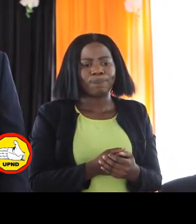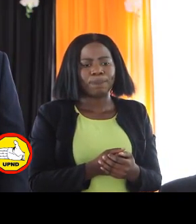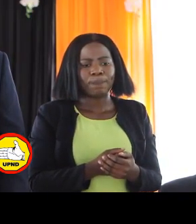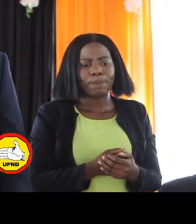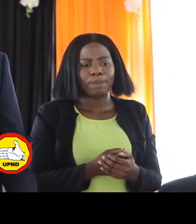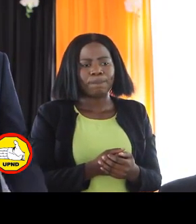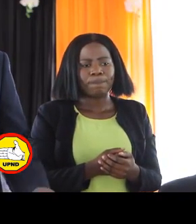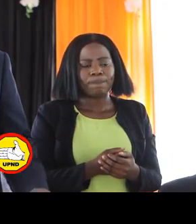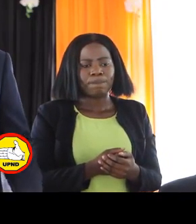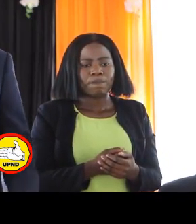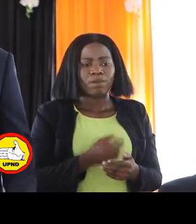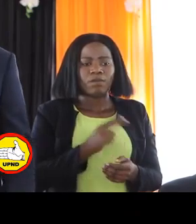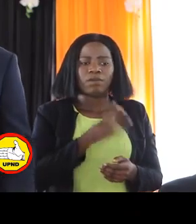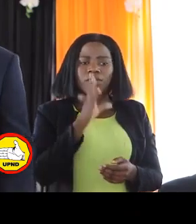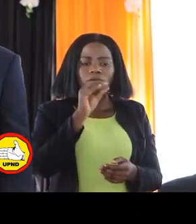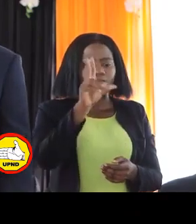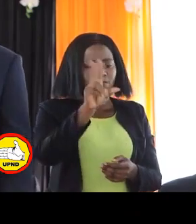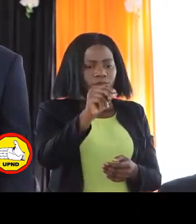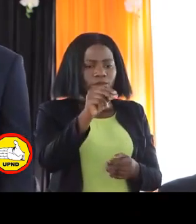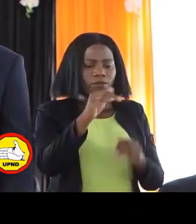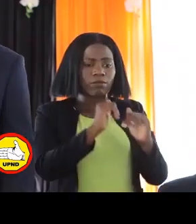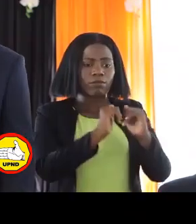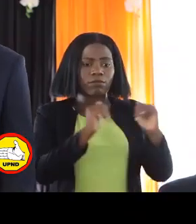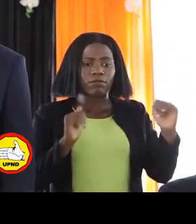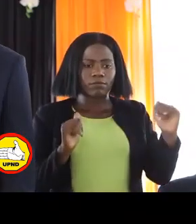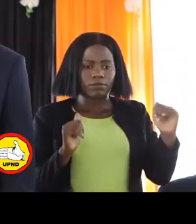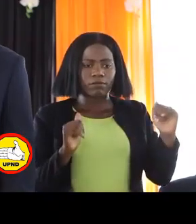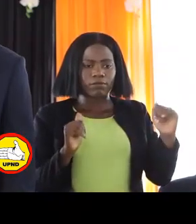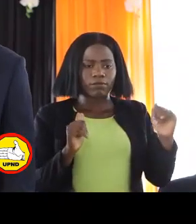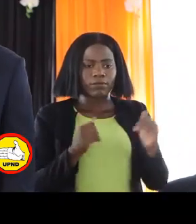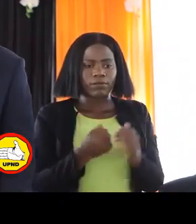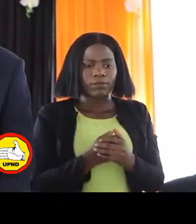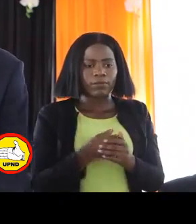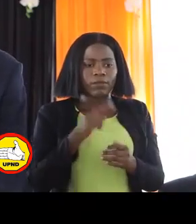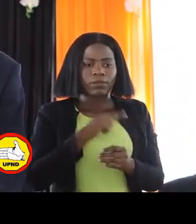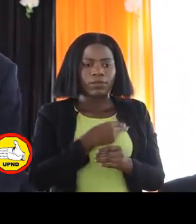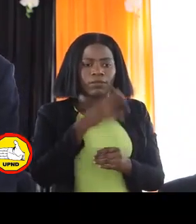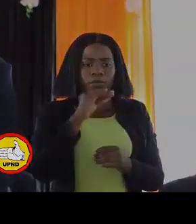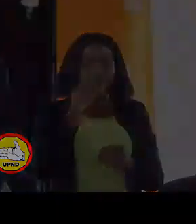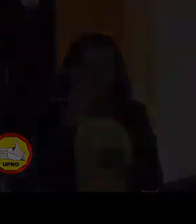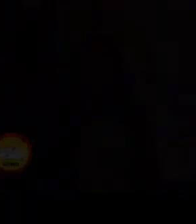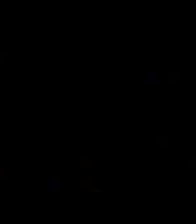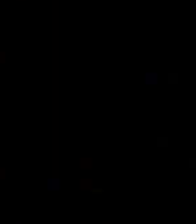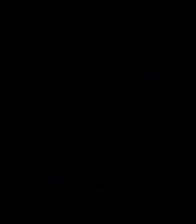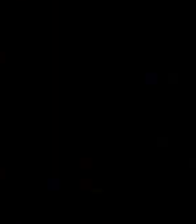We say no to divisions. We say no to divisions.